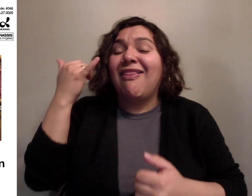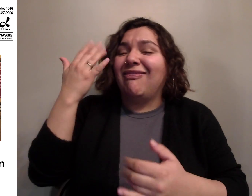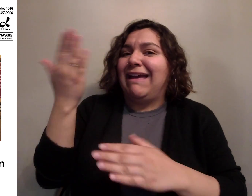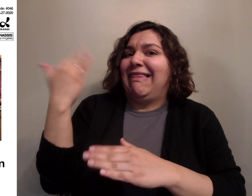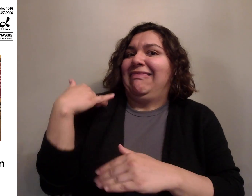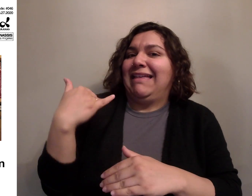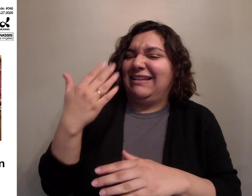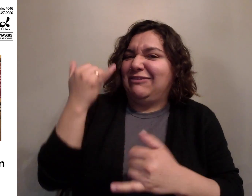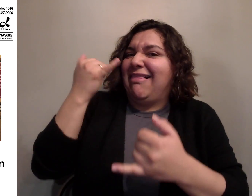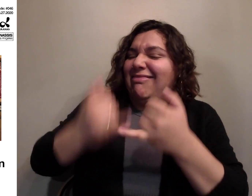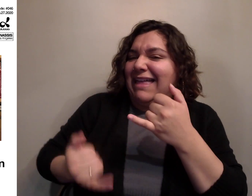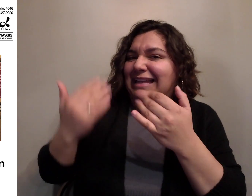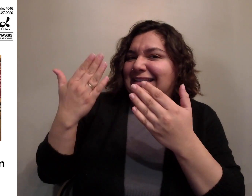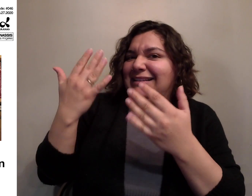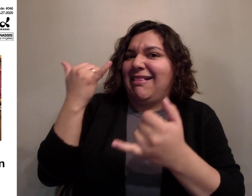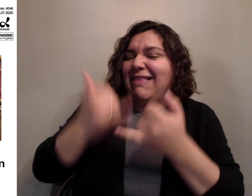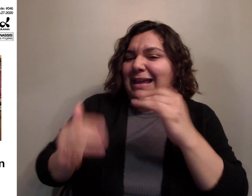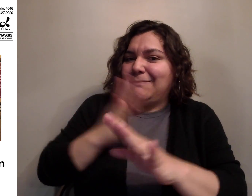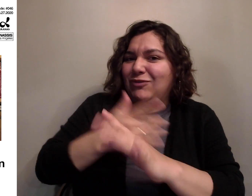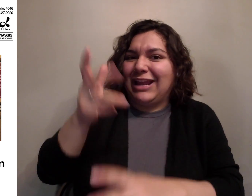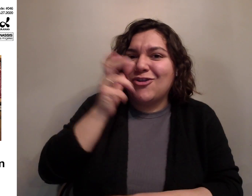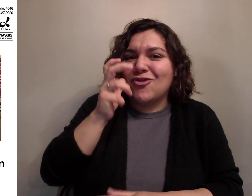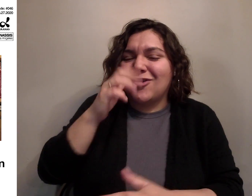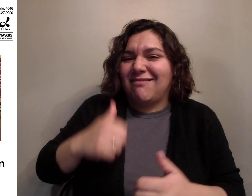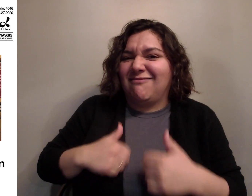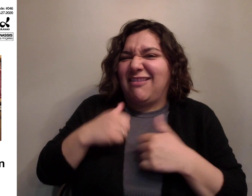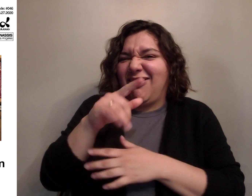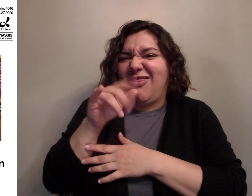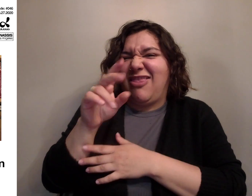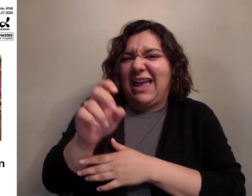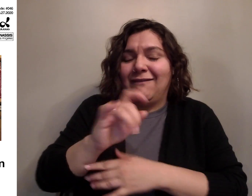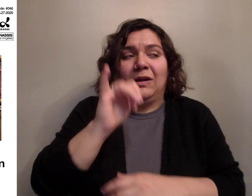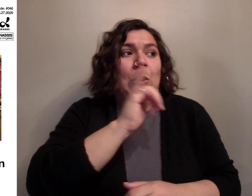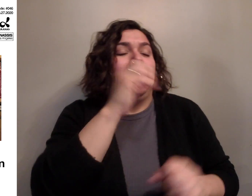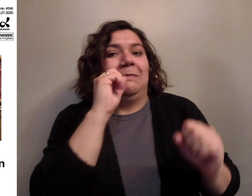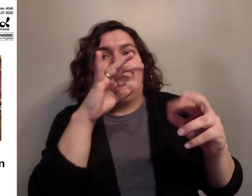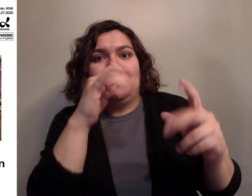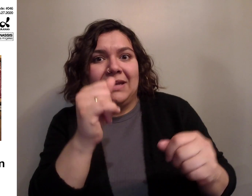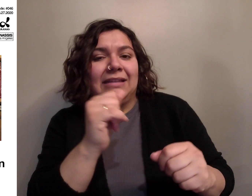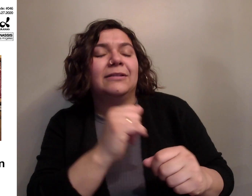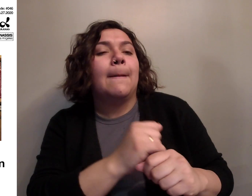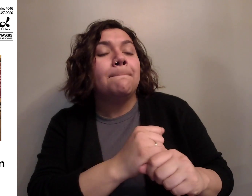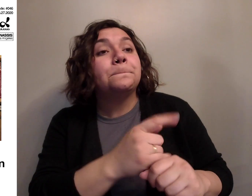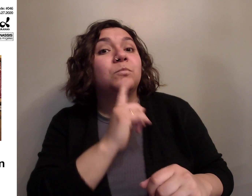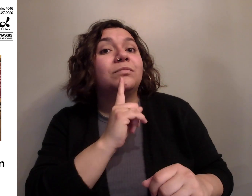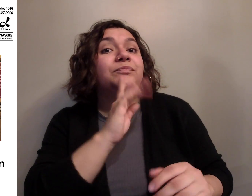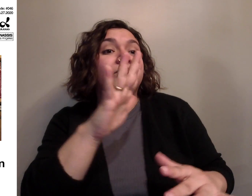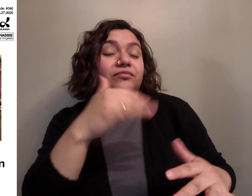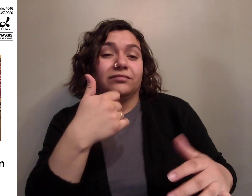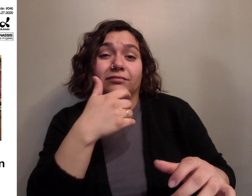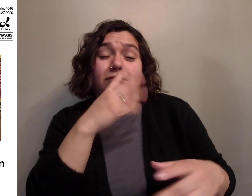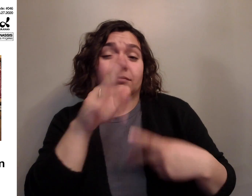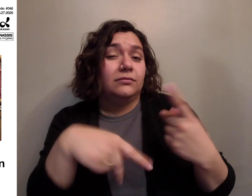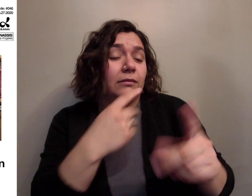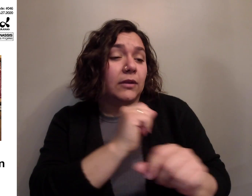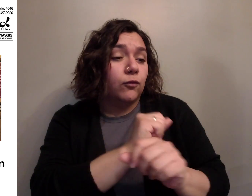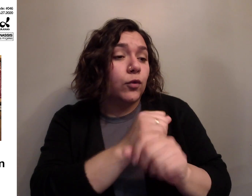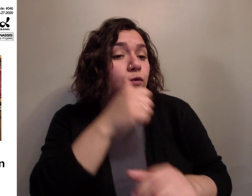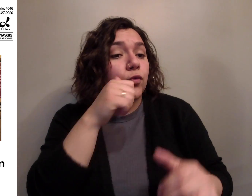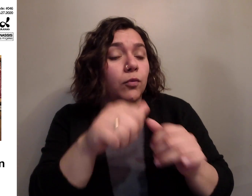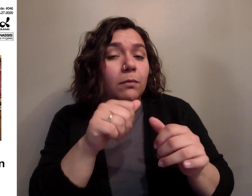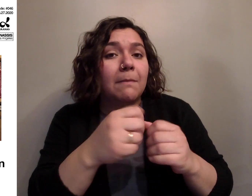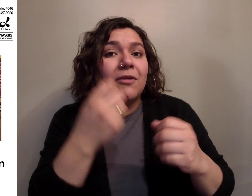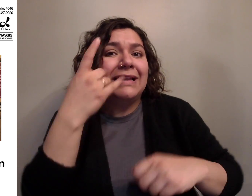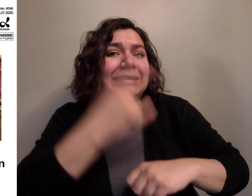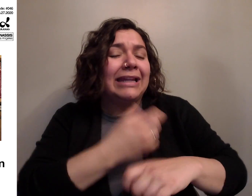the last music I heard live. and it's amazing. It's amazing how precise one can be. I mean, I'm sure in your line